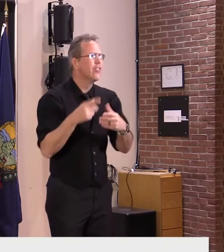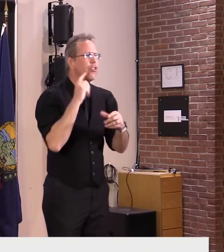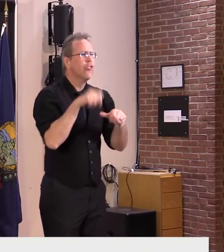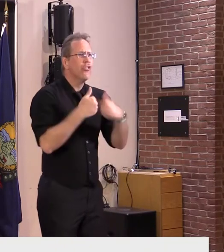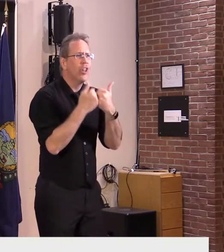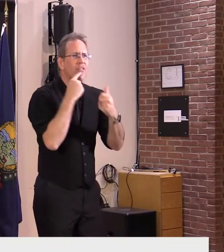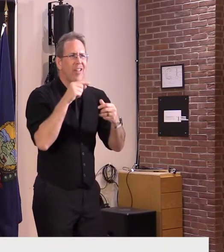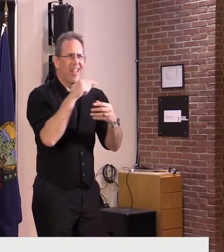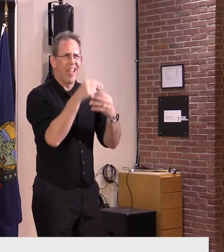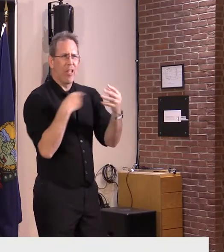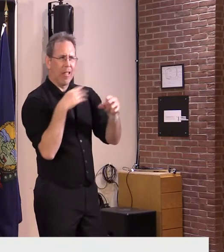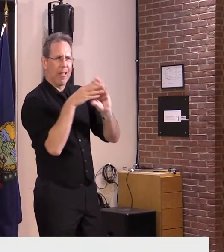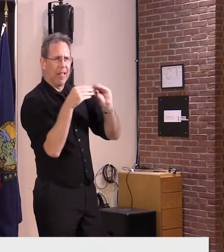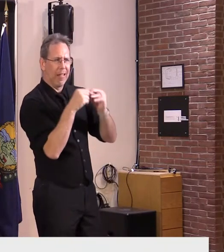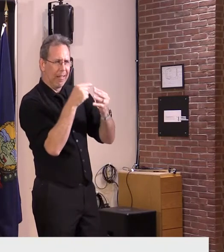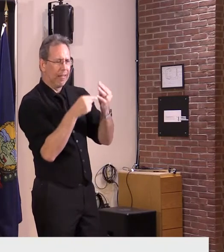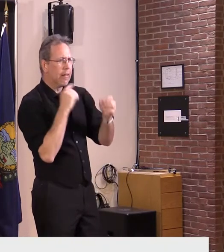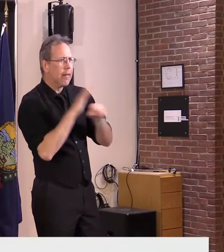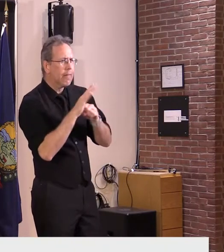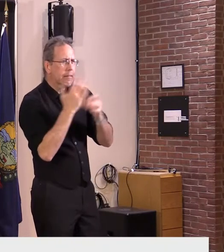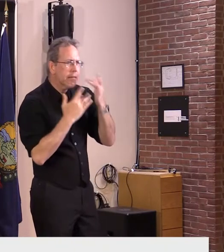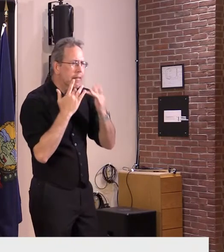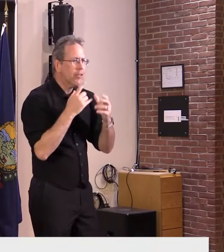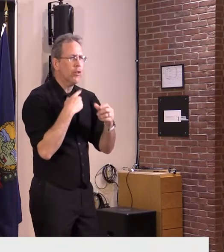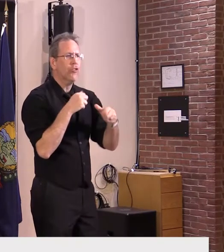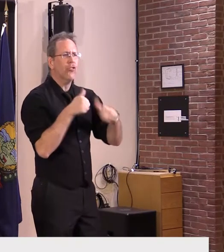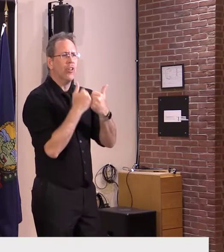sector, and that includes public safety.